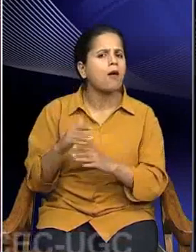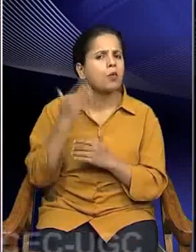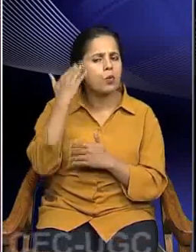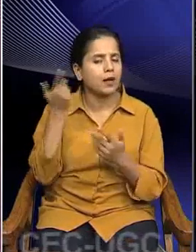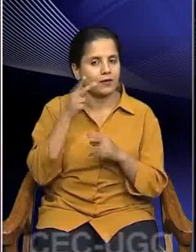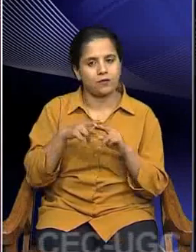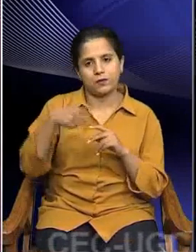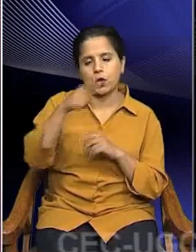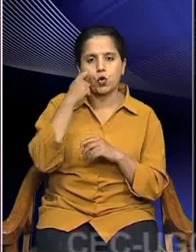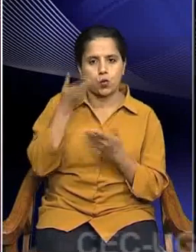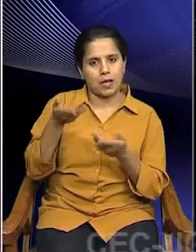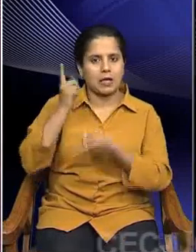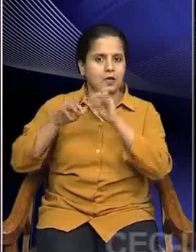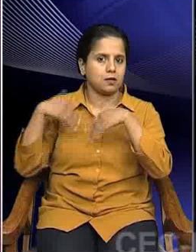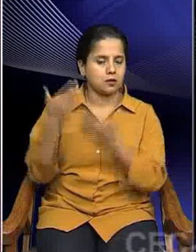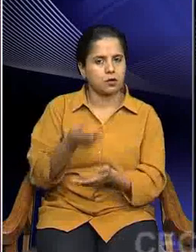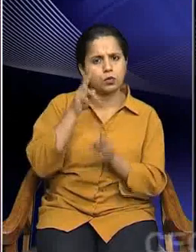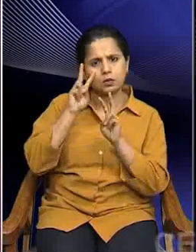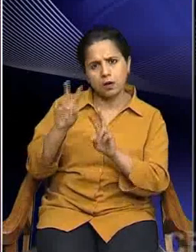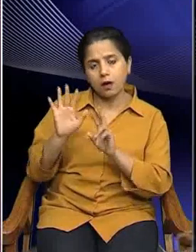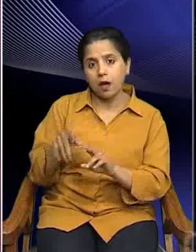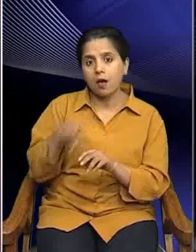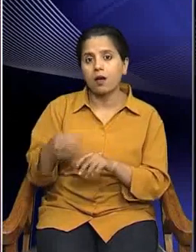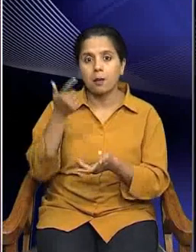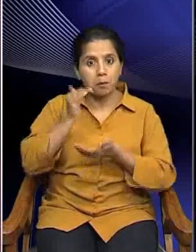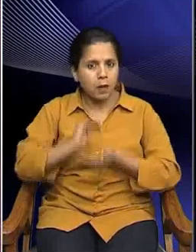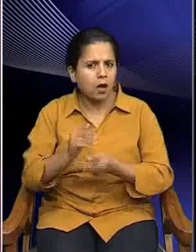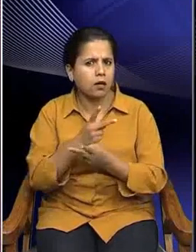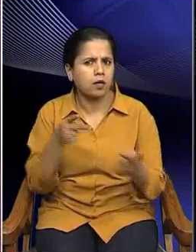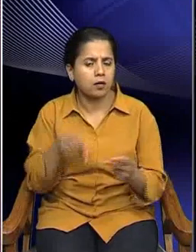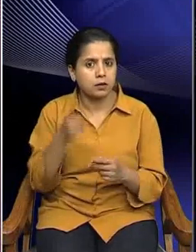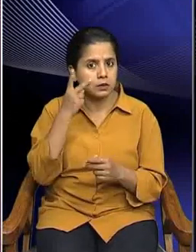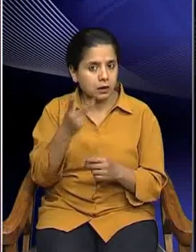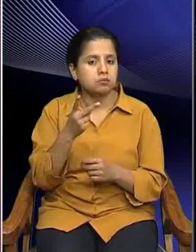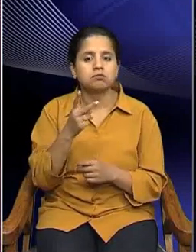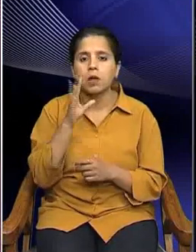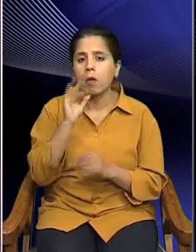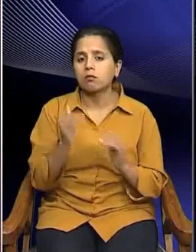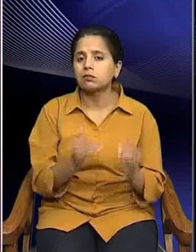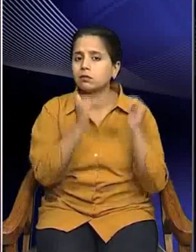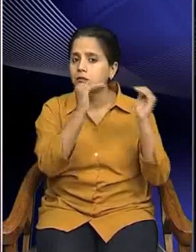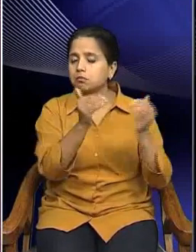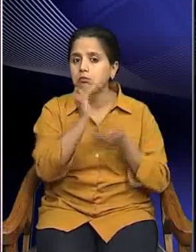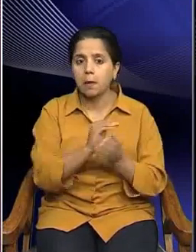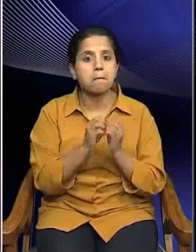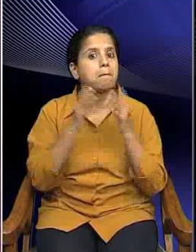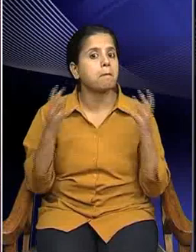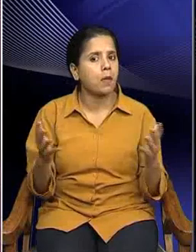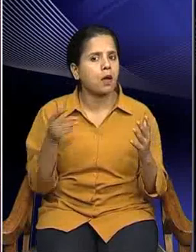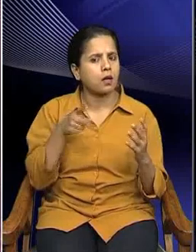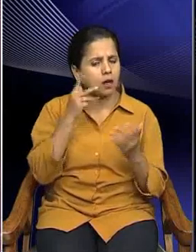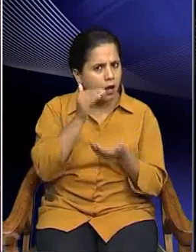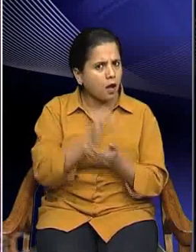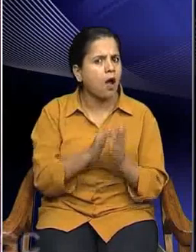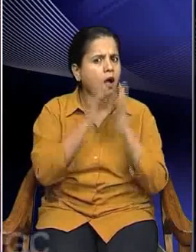history, for the last part of human history, the fertility levels remain significantly high. And the fertility was very high